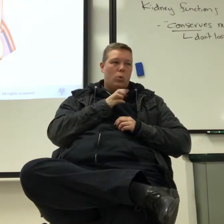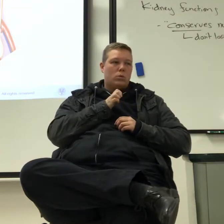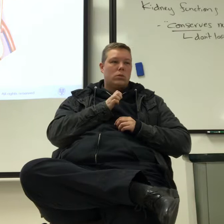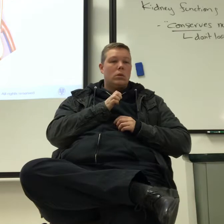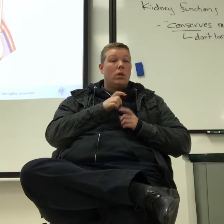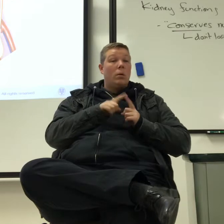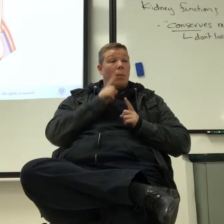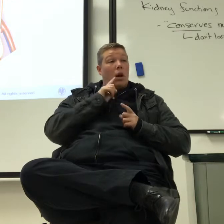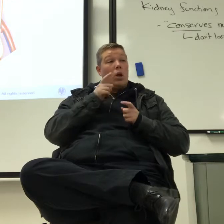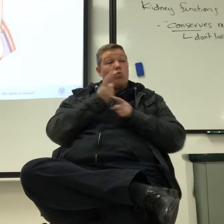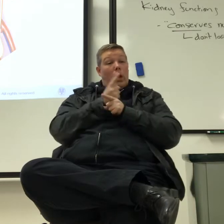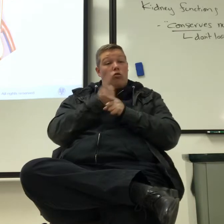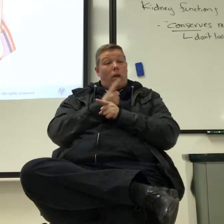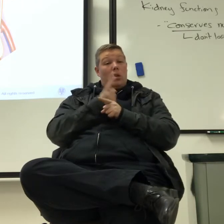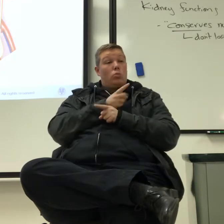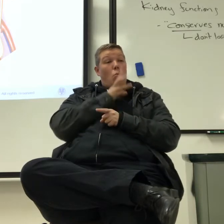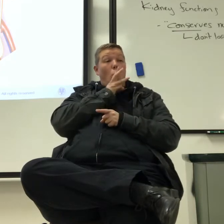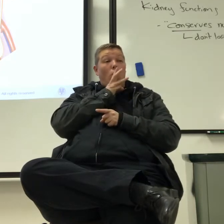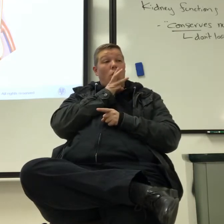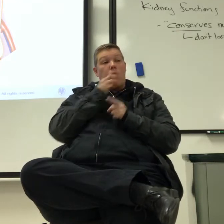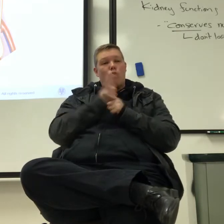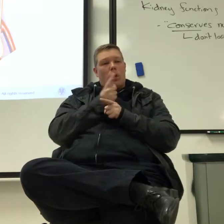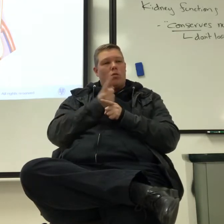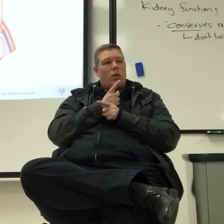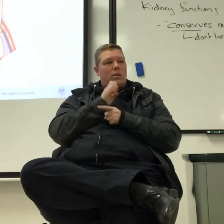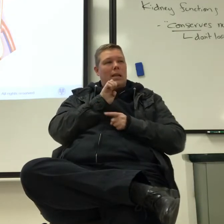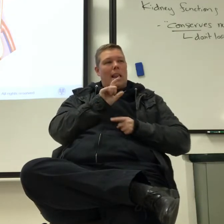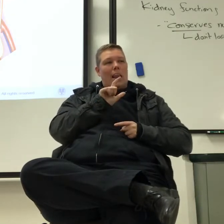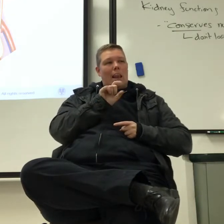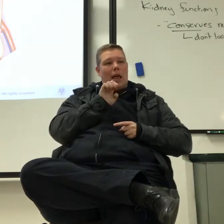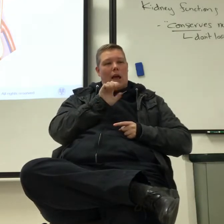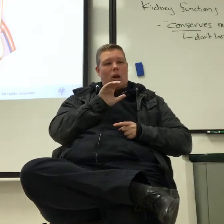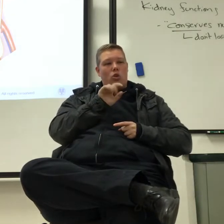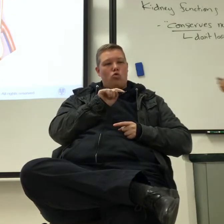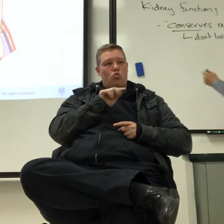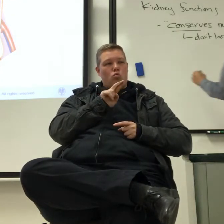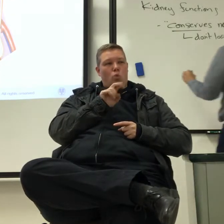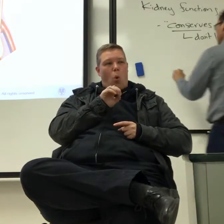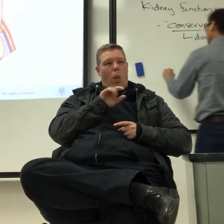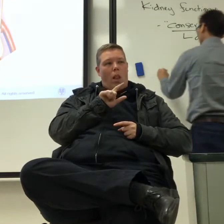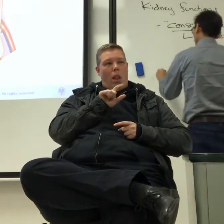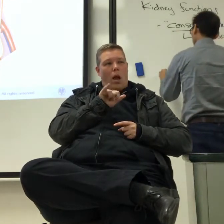It regulates water and electrolytes. And we already talked about this. Do you remember discussing